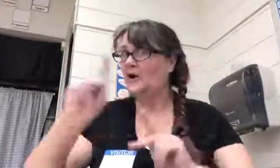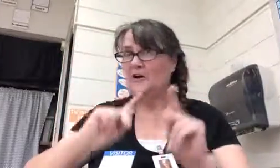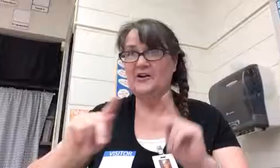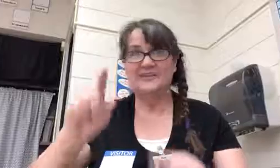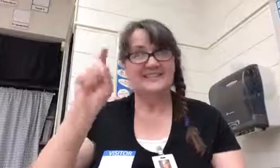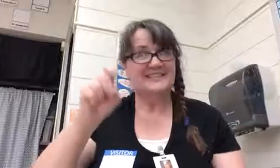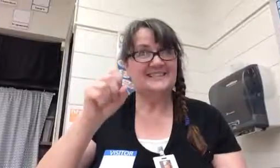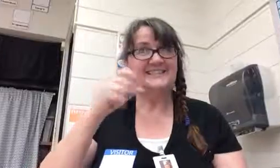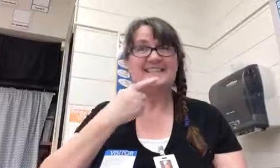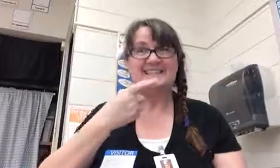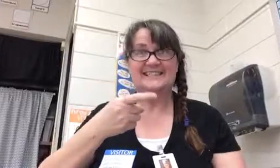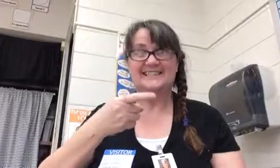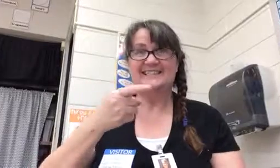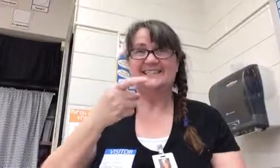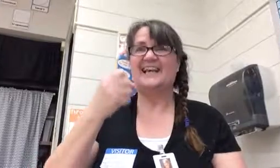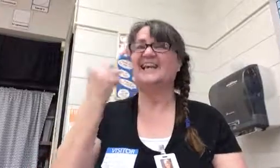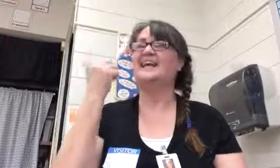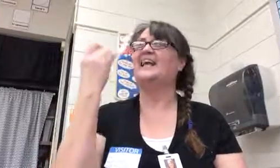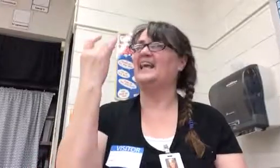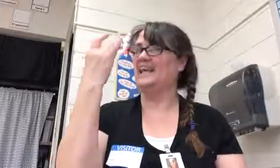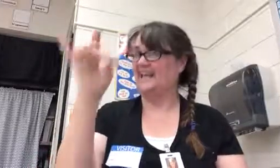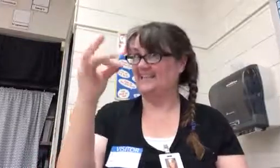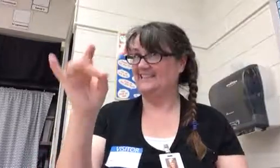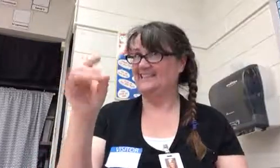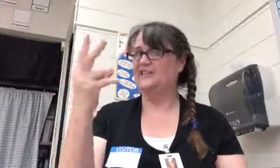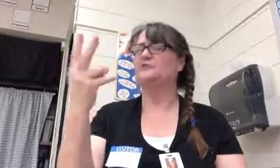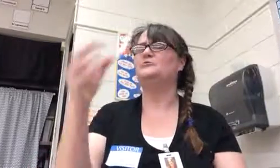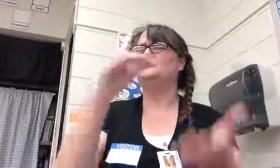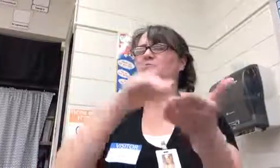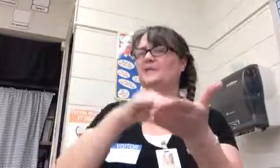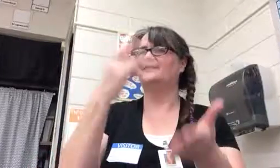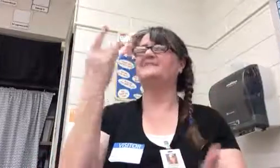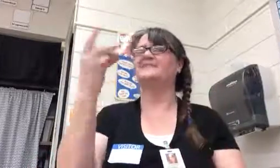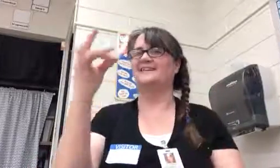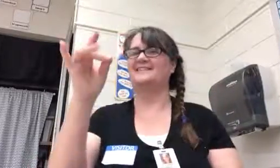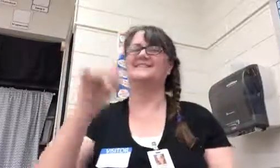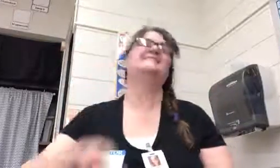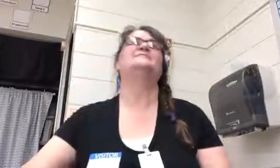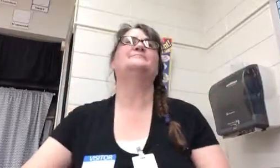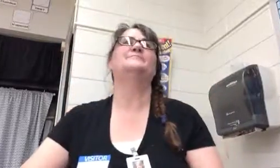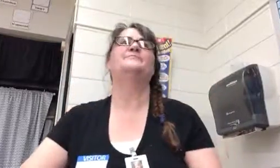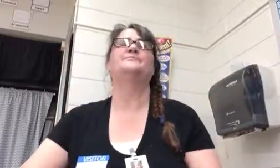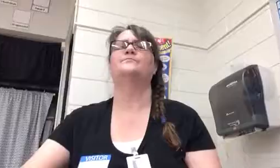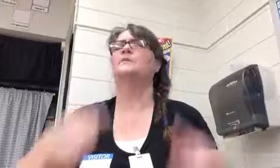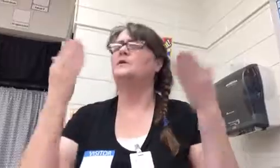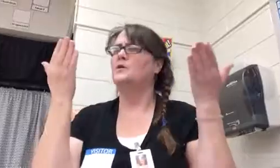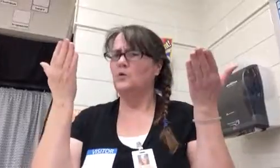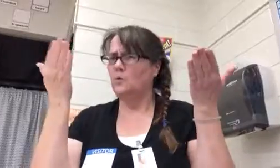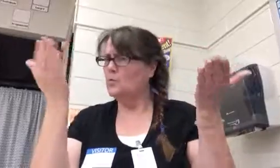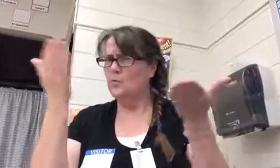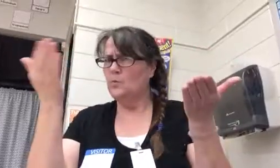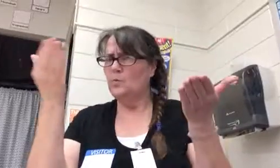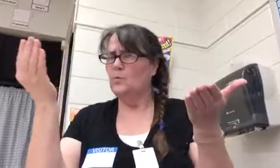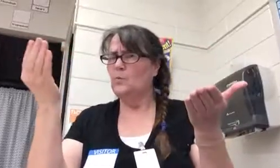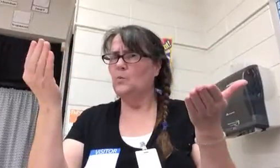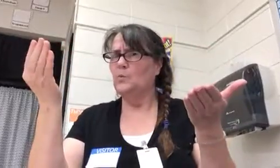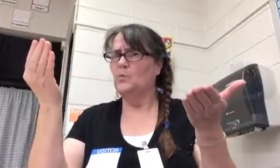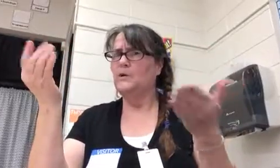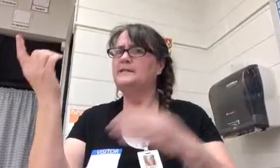11th, 2018. Who can tell me what the date for Martin Luther King Jr. Day will be? So